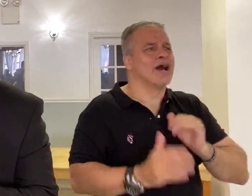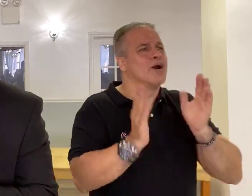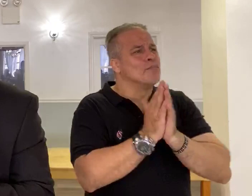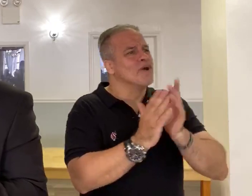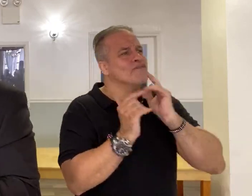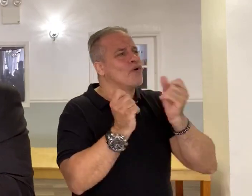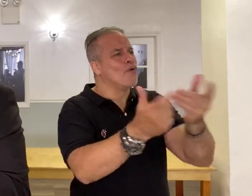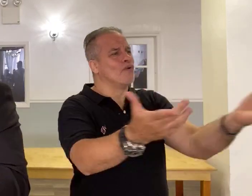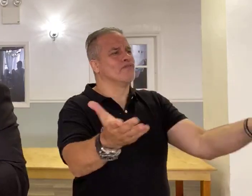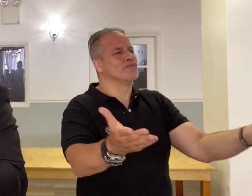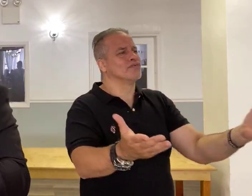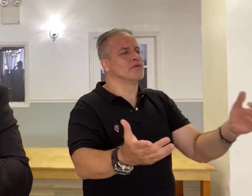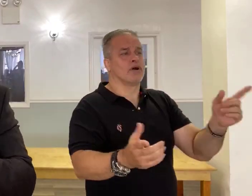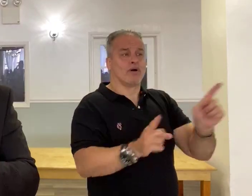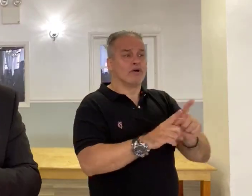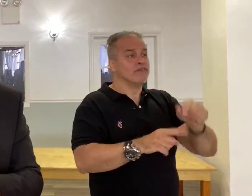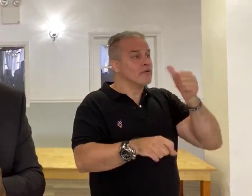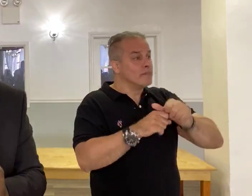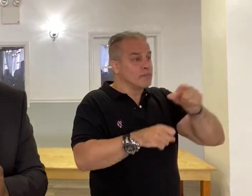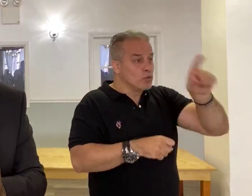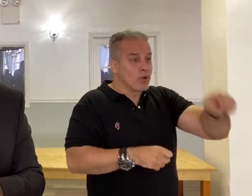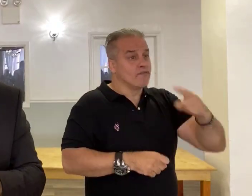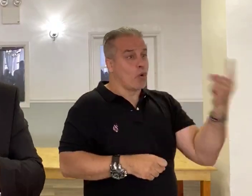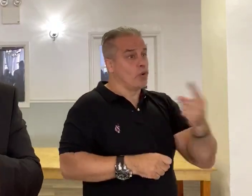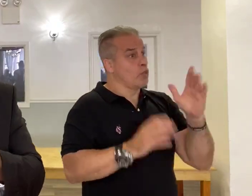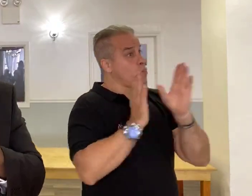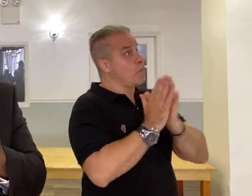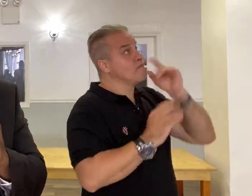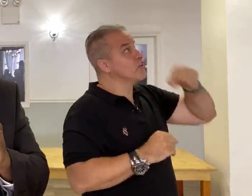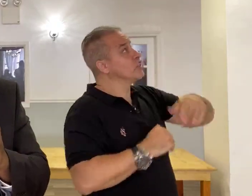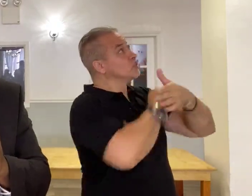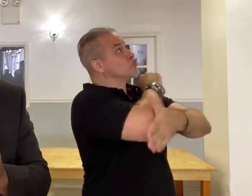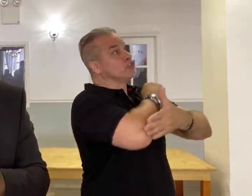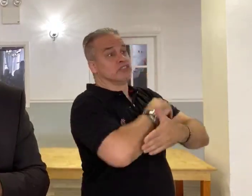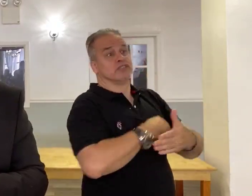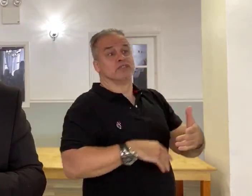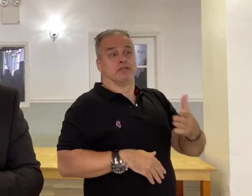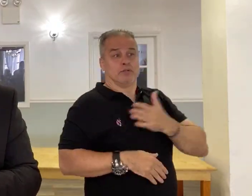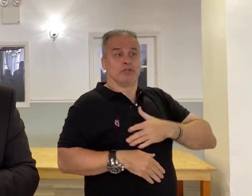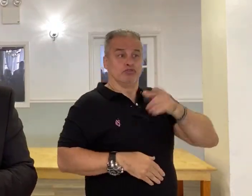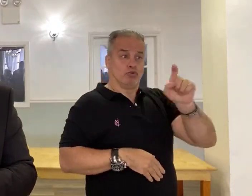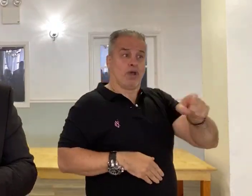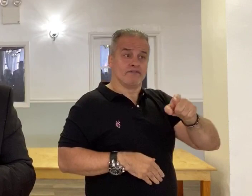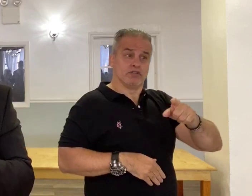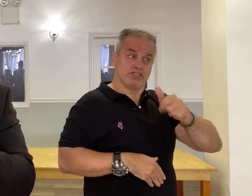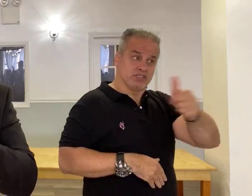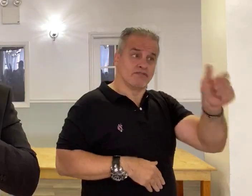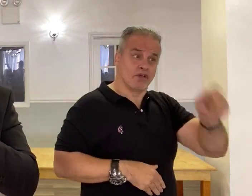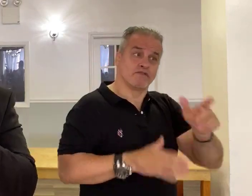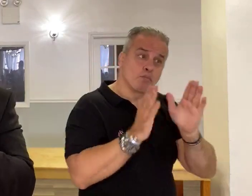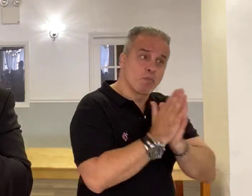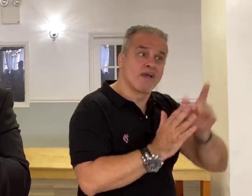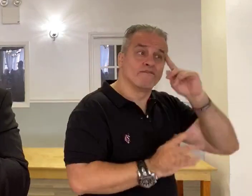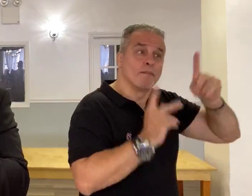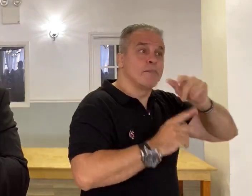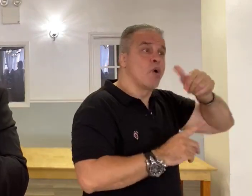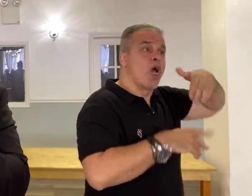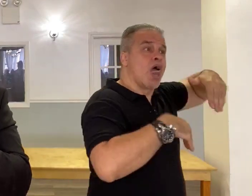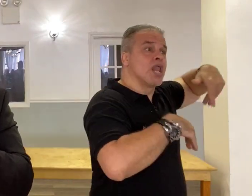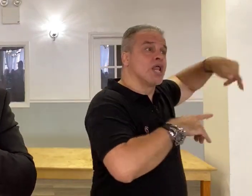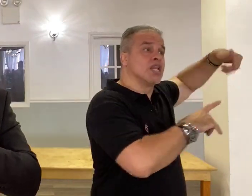pray for this country. Please pray for the lost. Please pray for this church. If you can find it in your